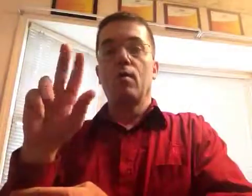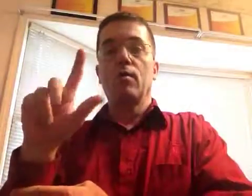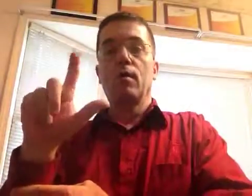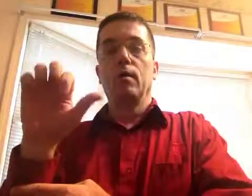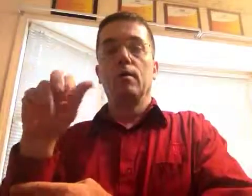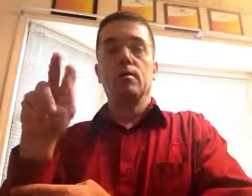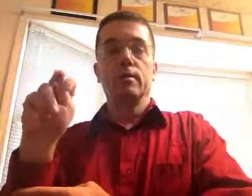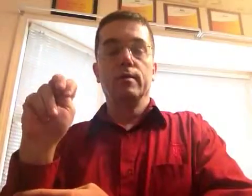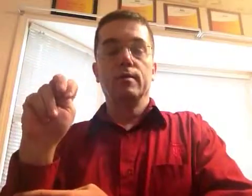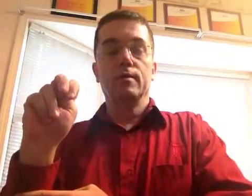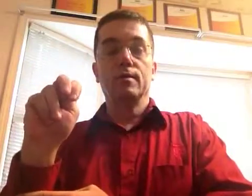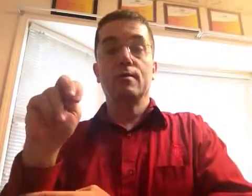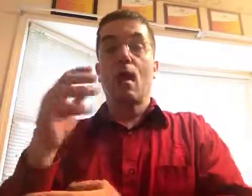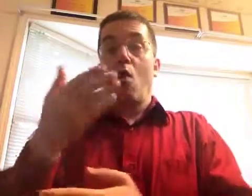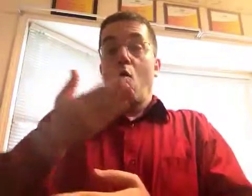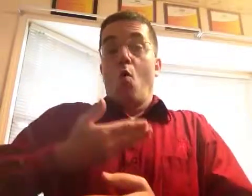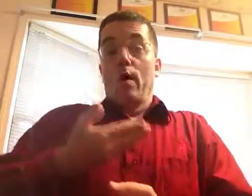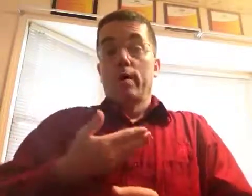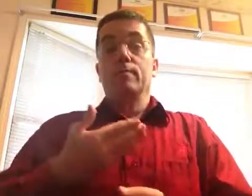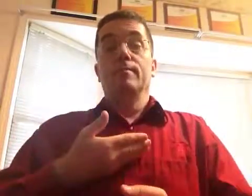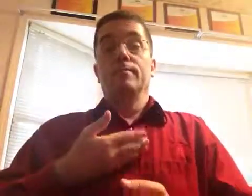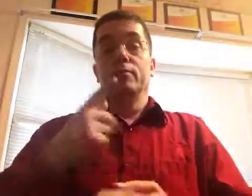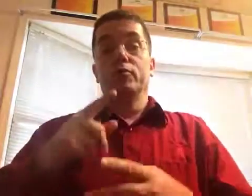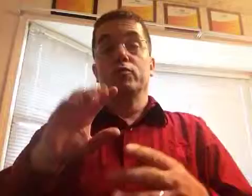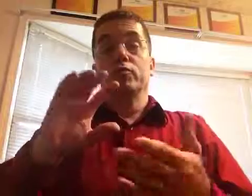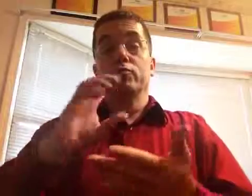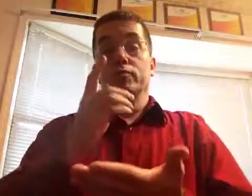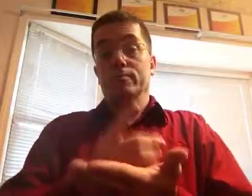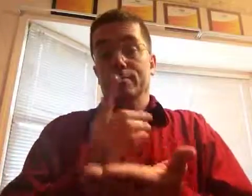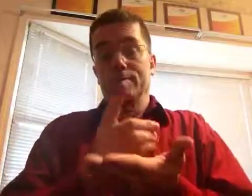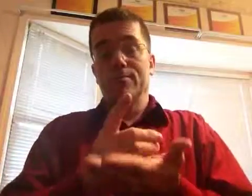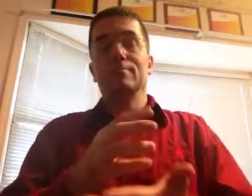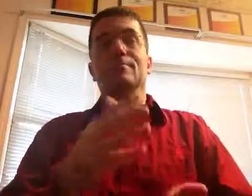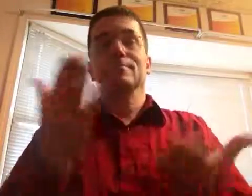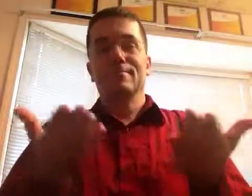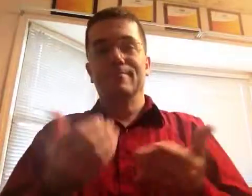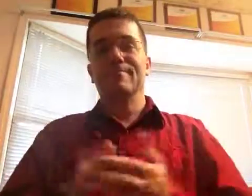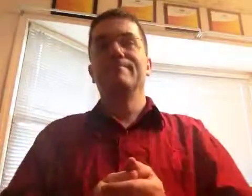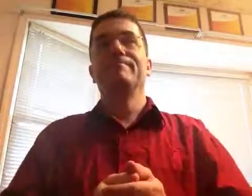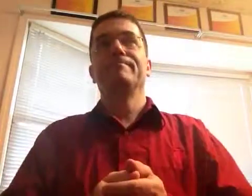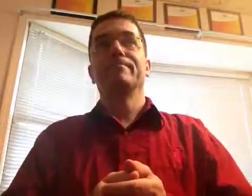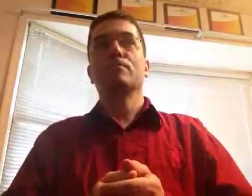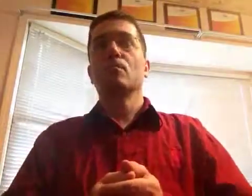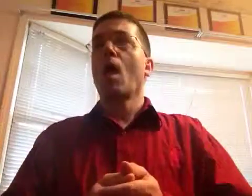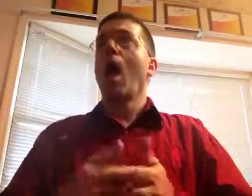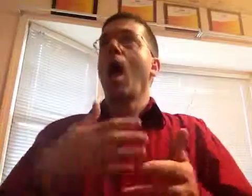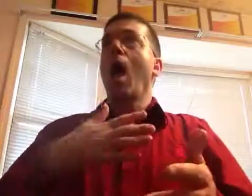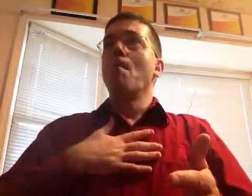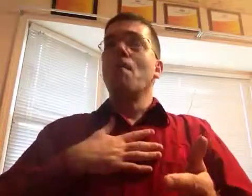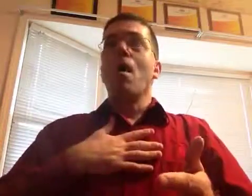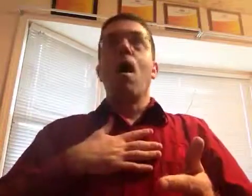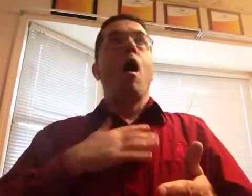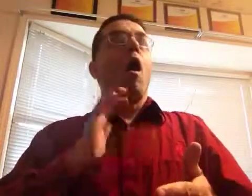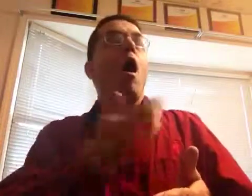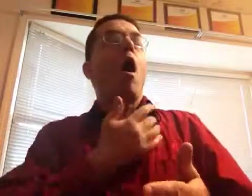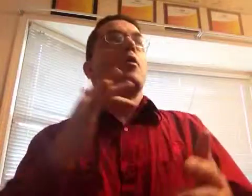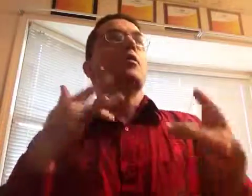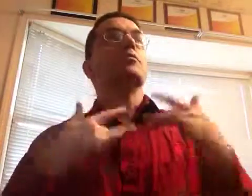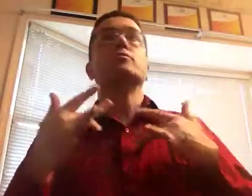My question for you is my husband and I are concerned about our 21-year-old son who's just going to be finishing